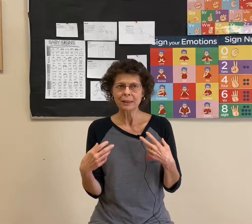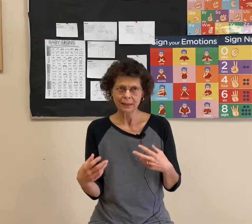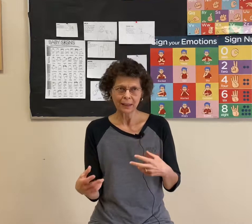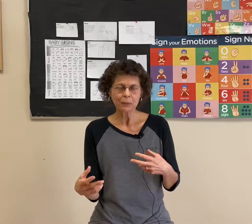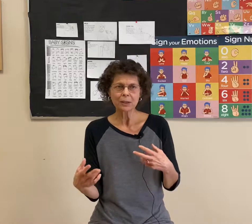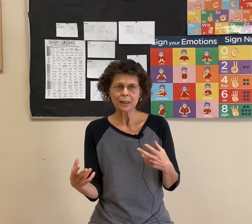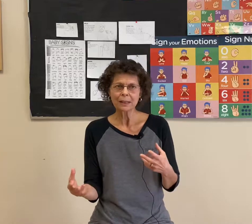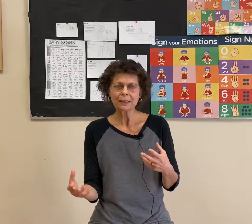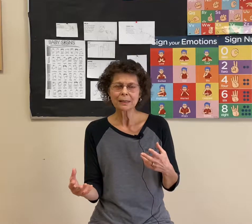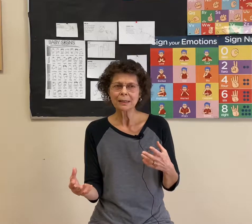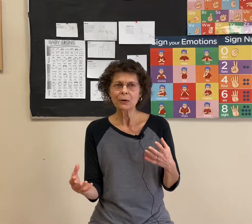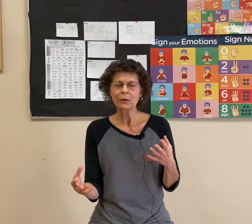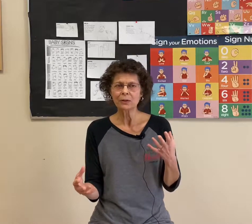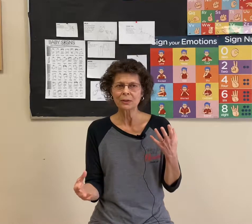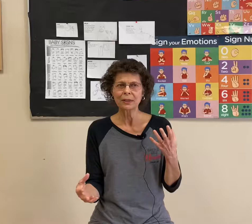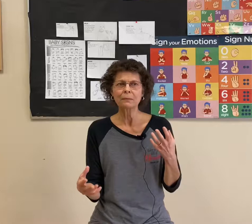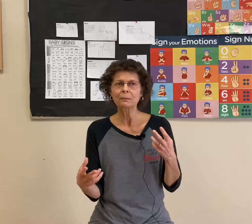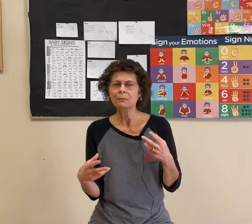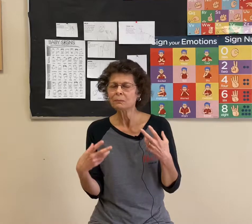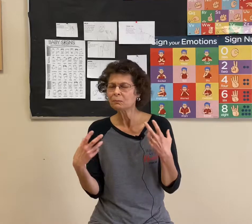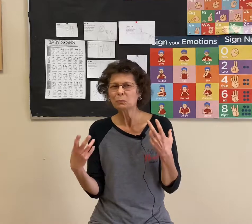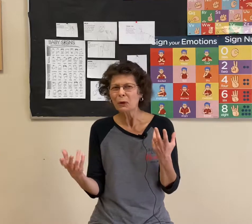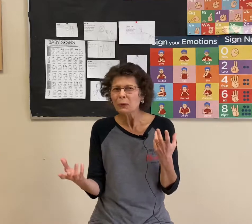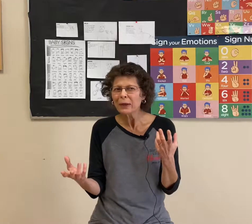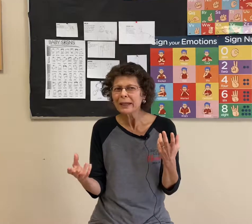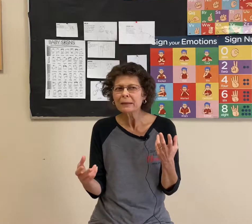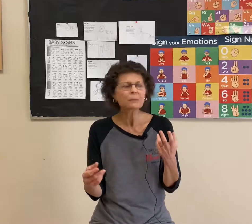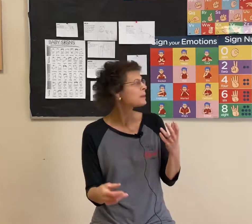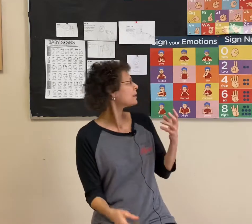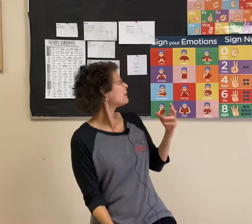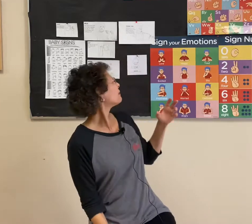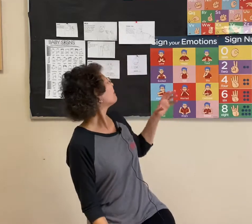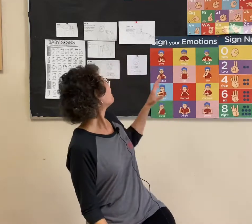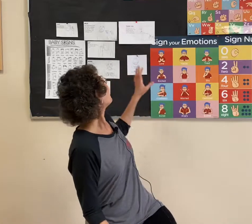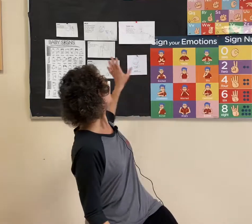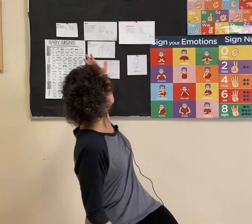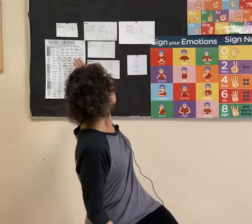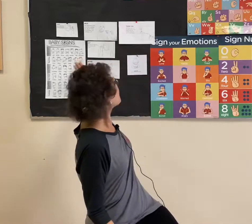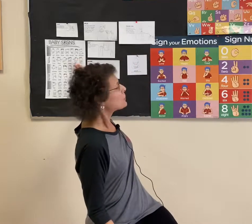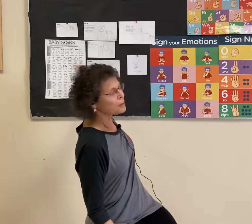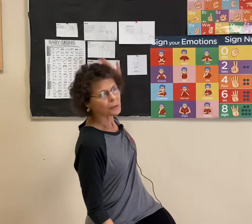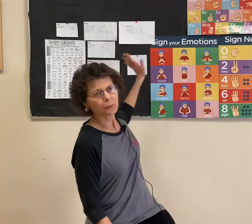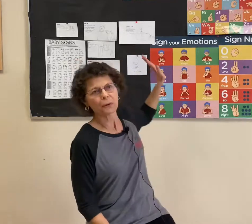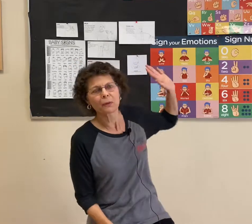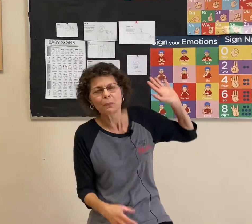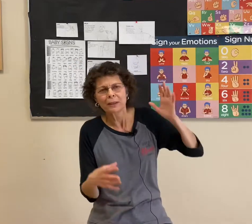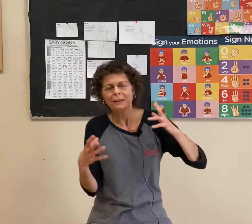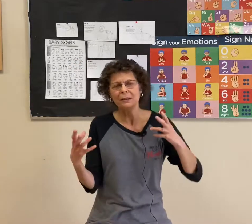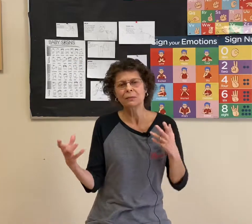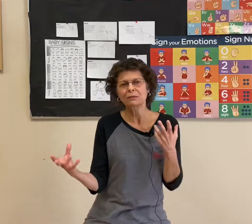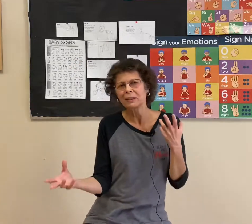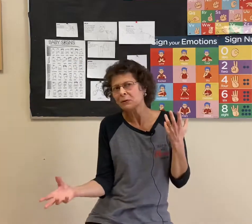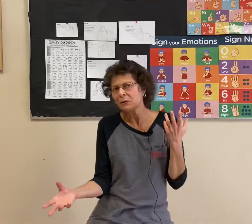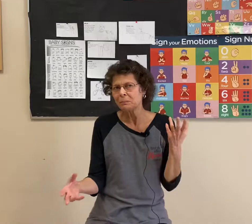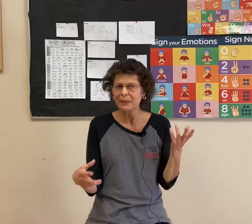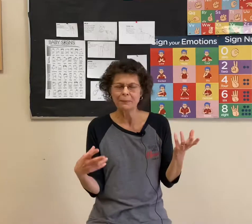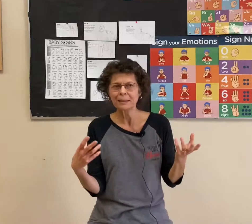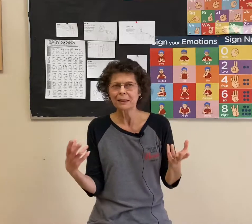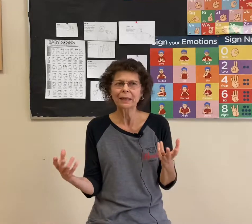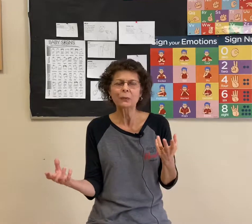Language signs. There are some programs, like this poster is a program that's sort of geared to baby sign language,